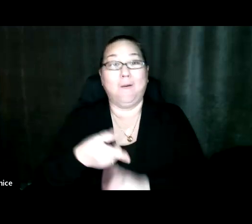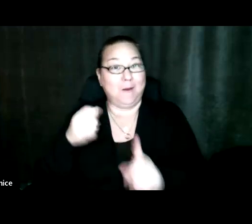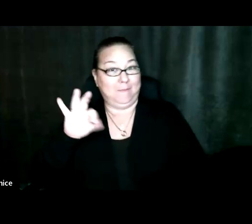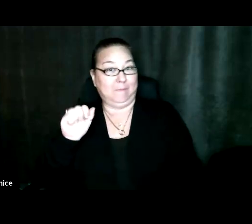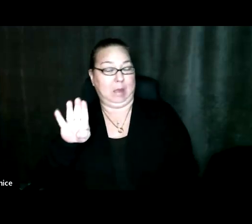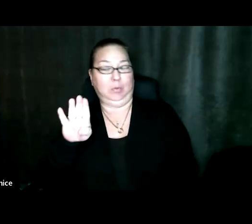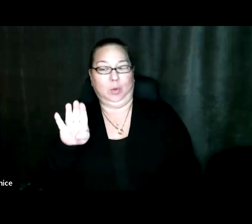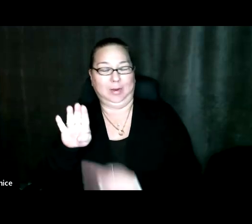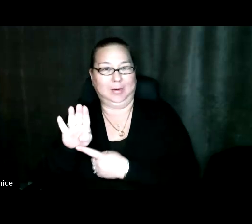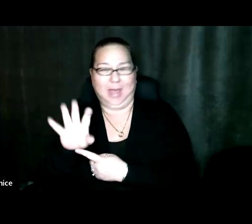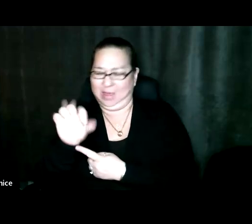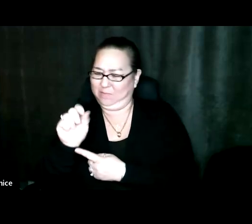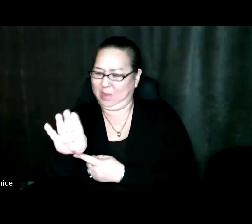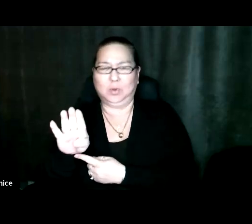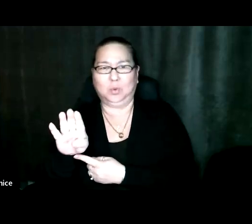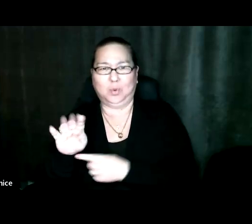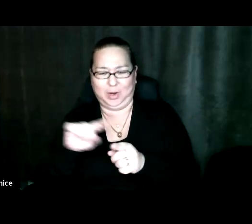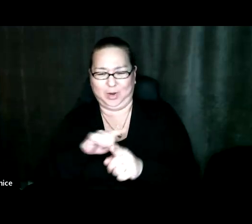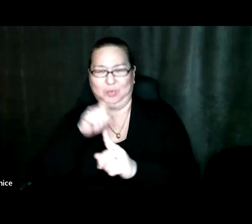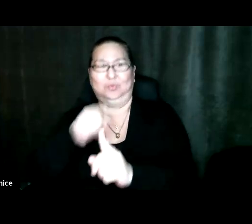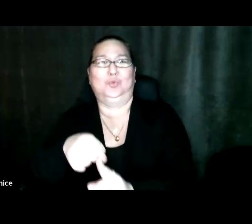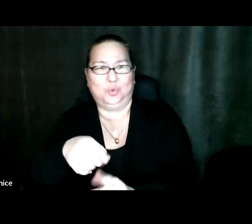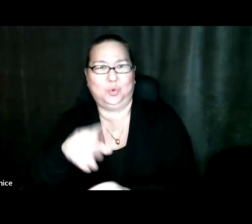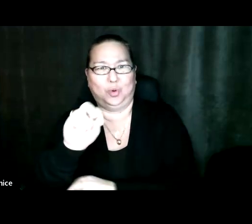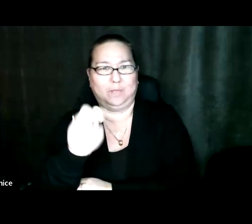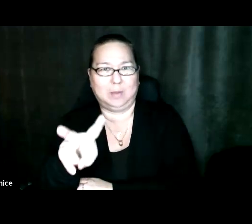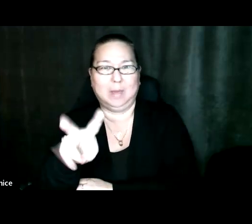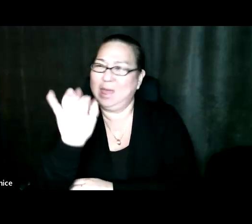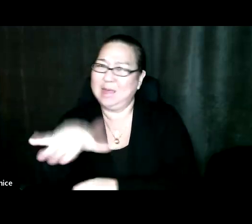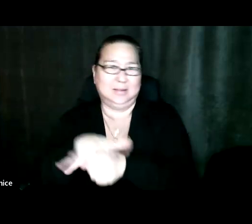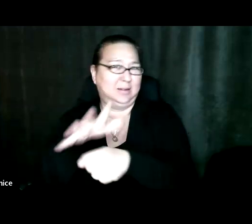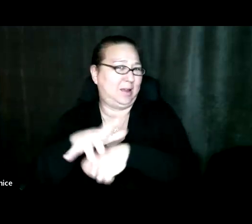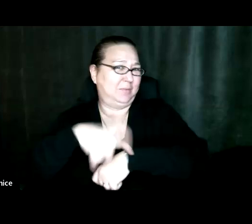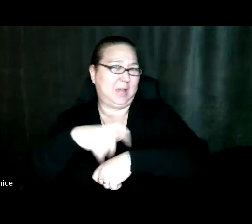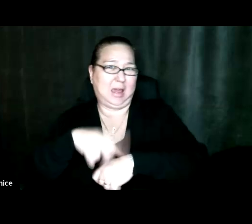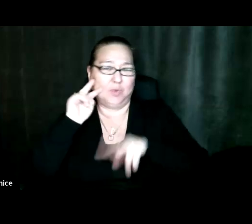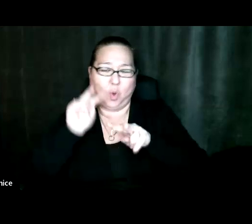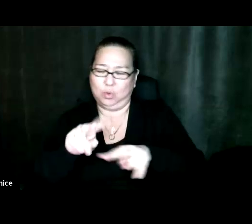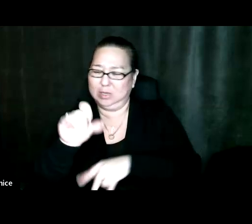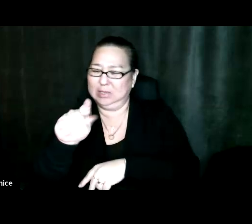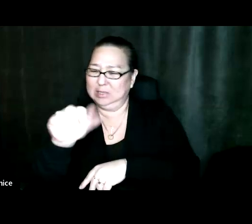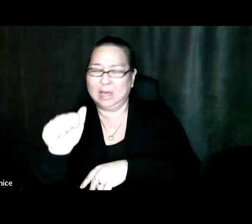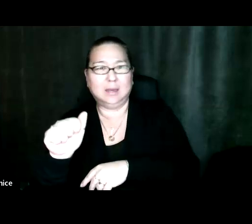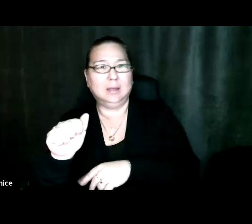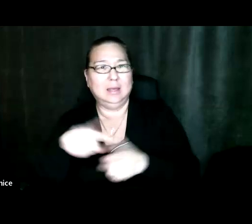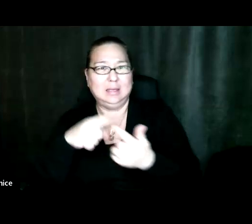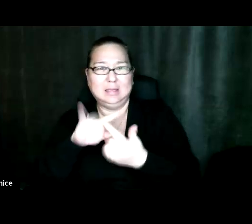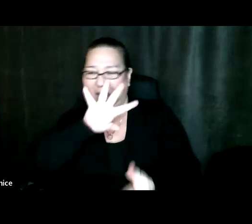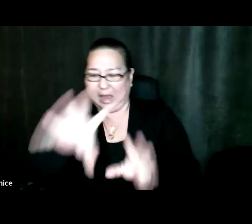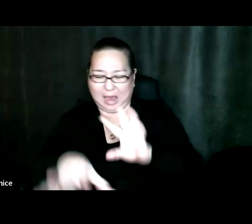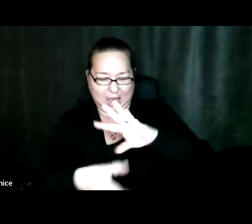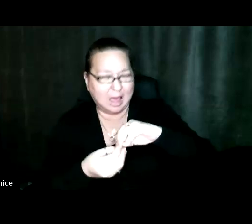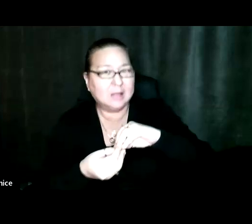So February to November is plenty of time to look at the data and calculate the